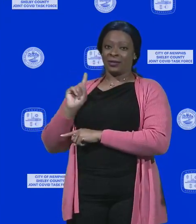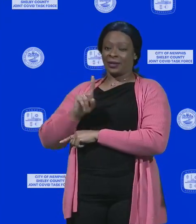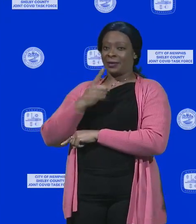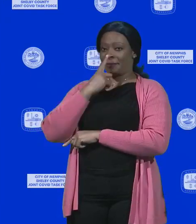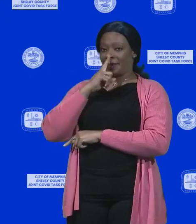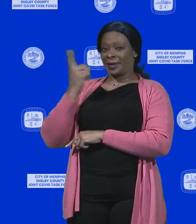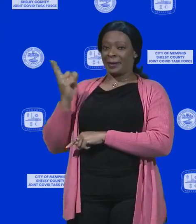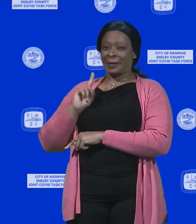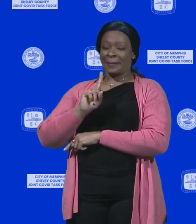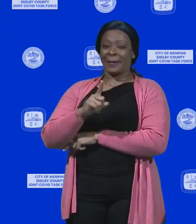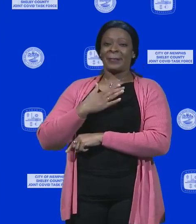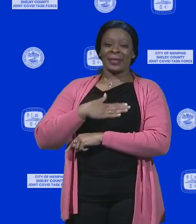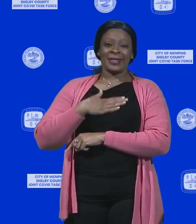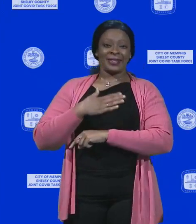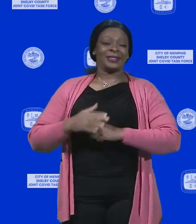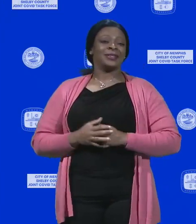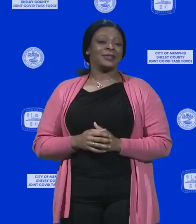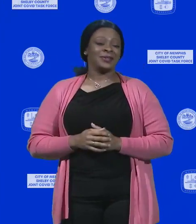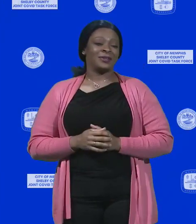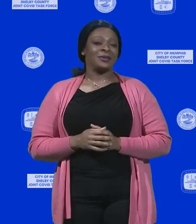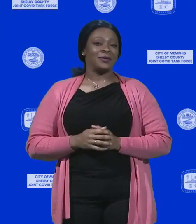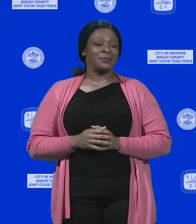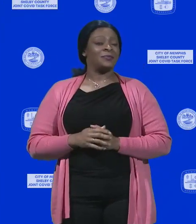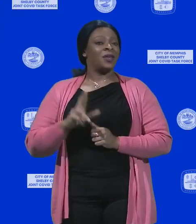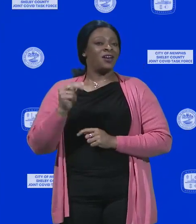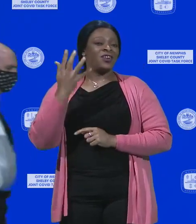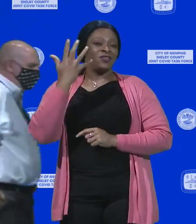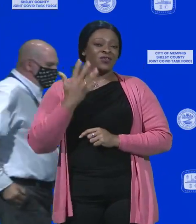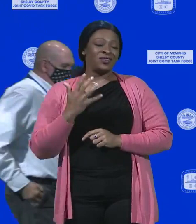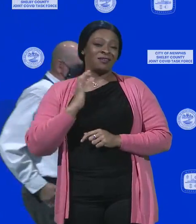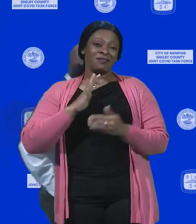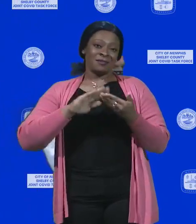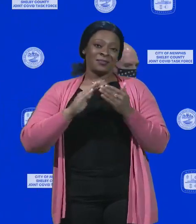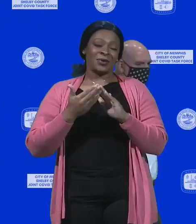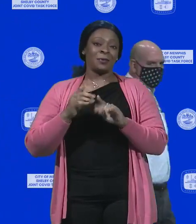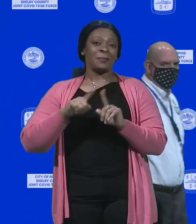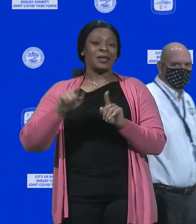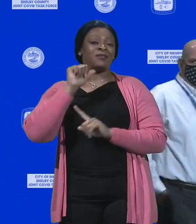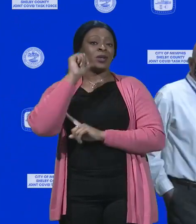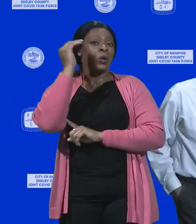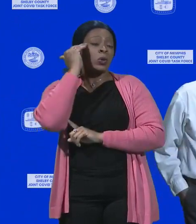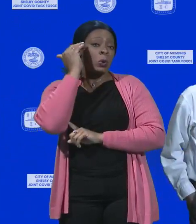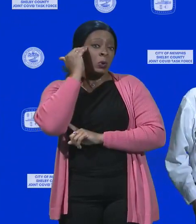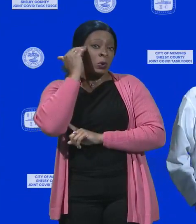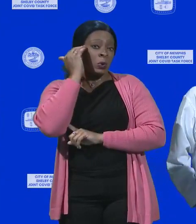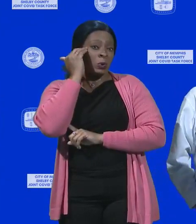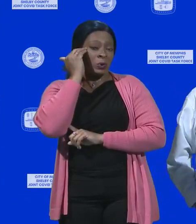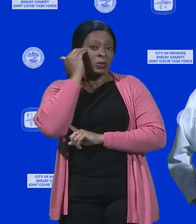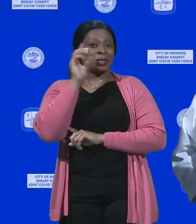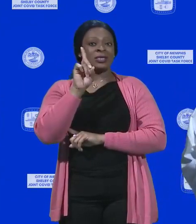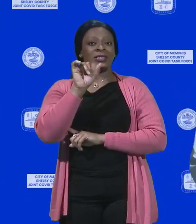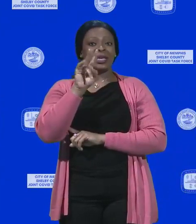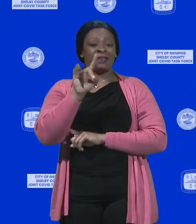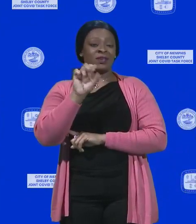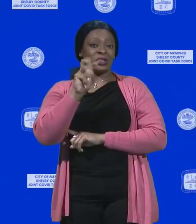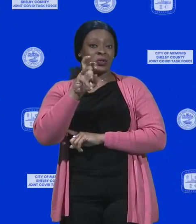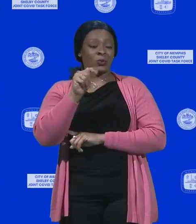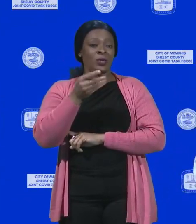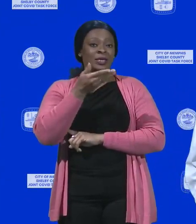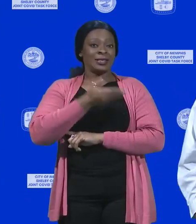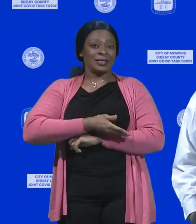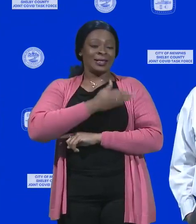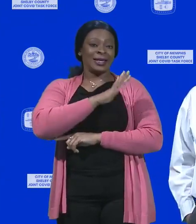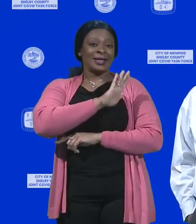just coming up very quickly? It's unfortunate for our community, but if you don't know, David Sweat, this